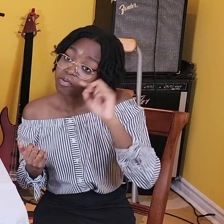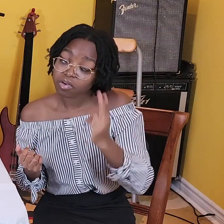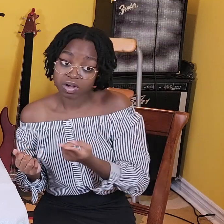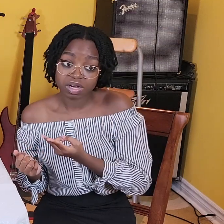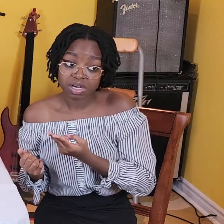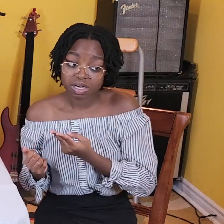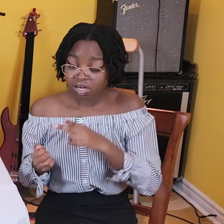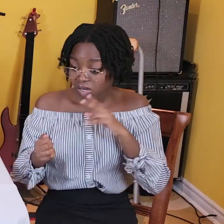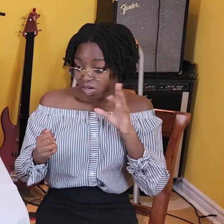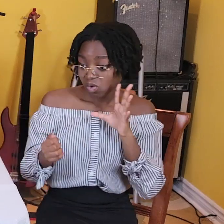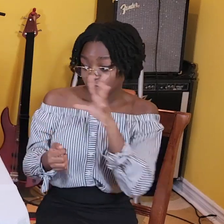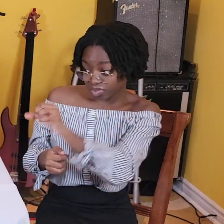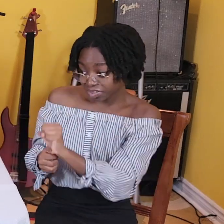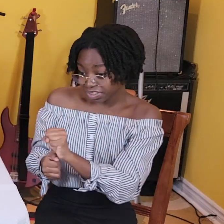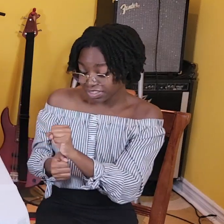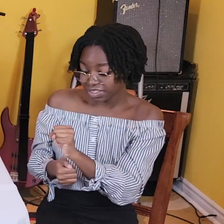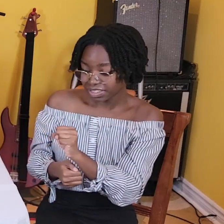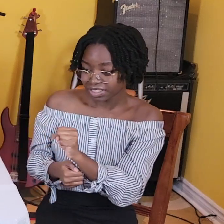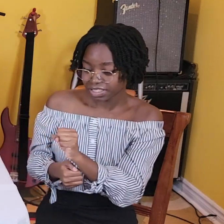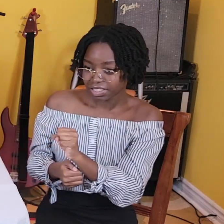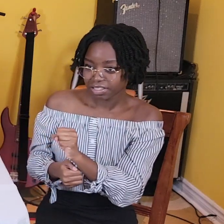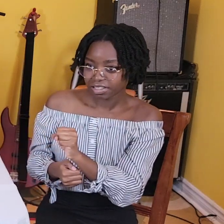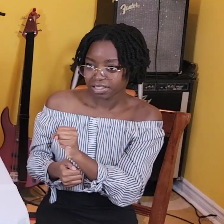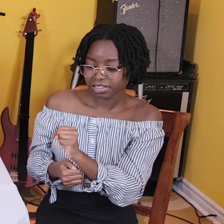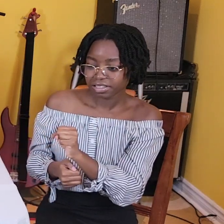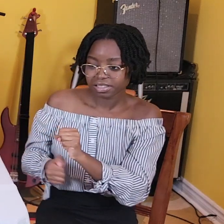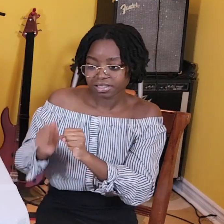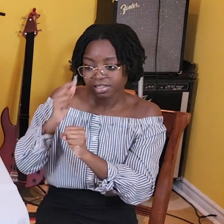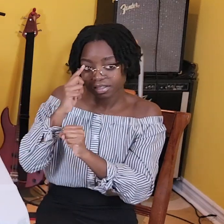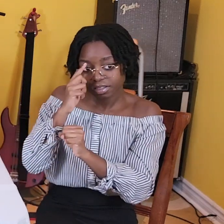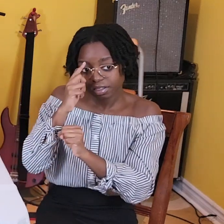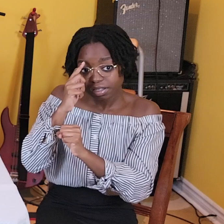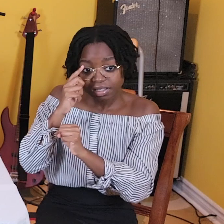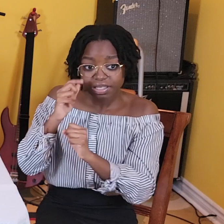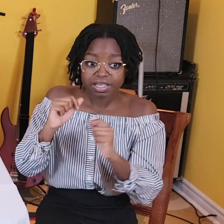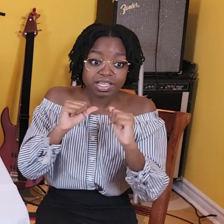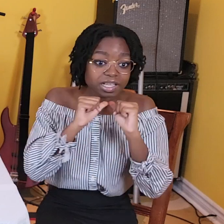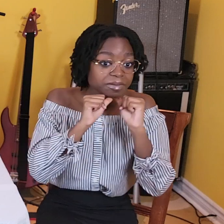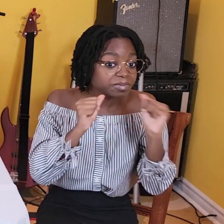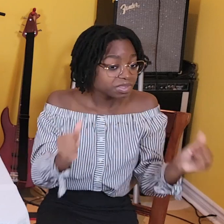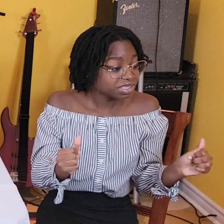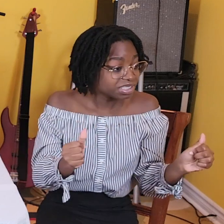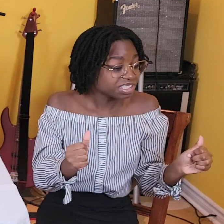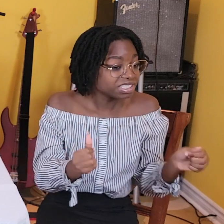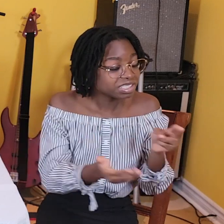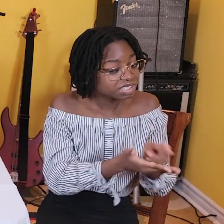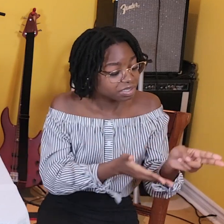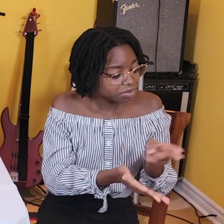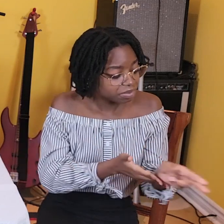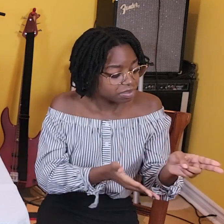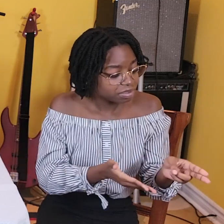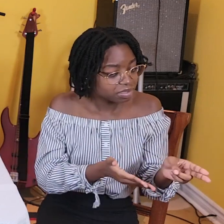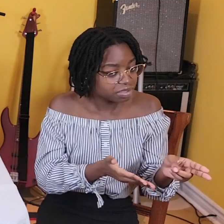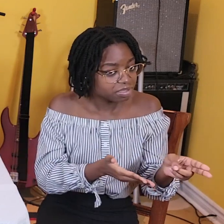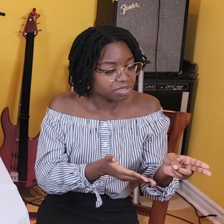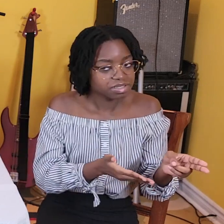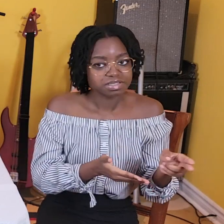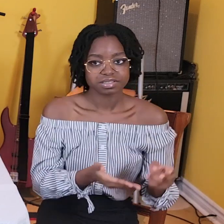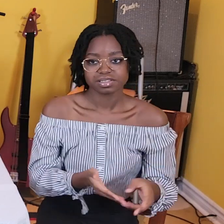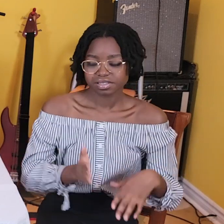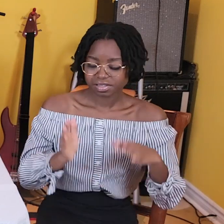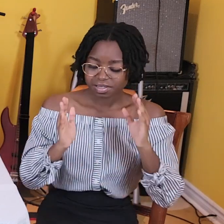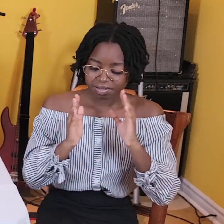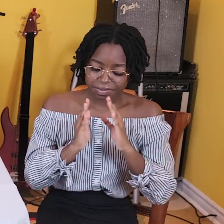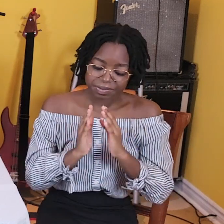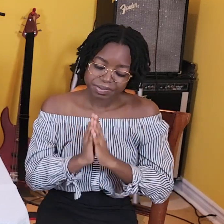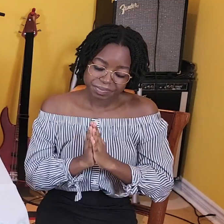We go for what is convenient while denying truth. Shaw, please reflect a